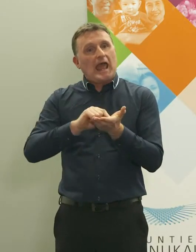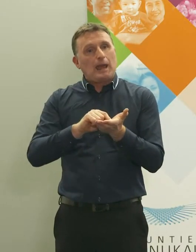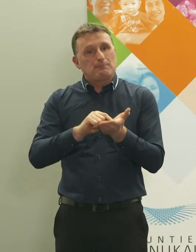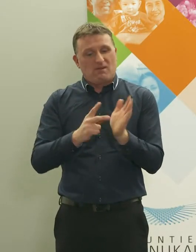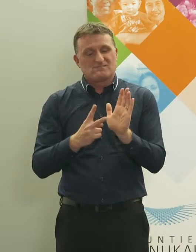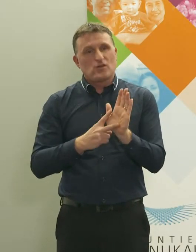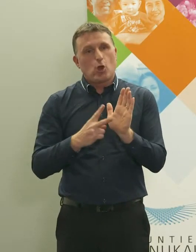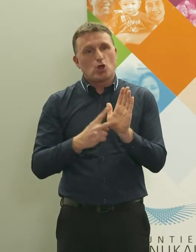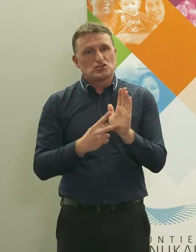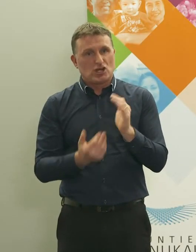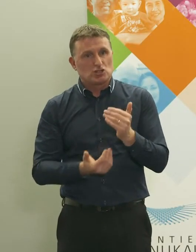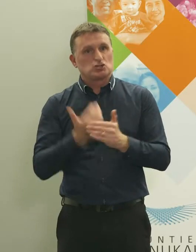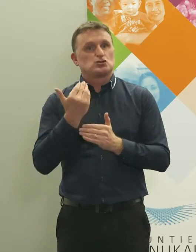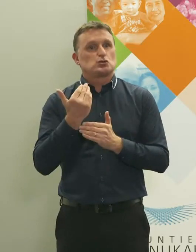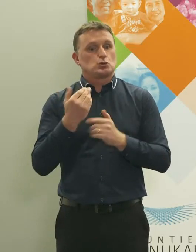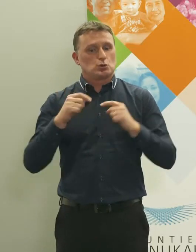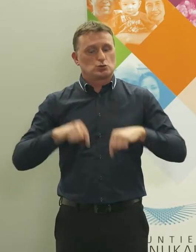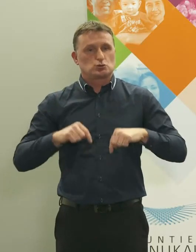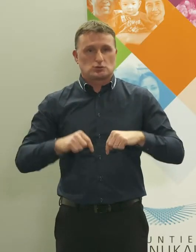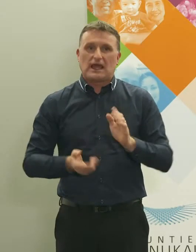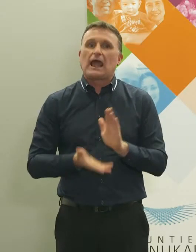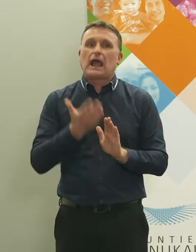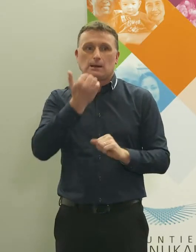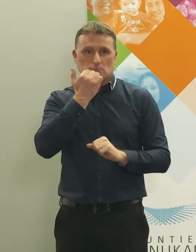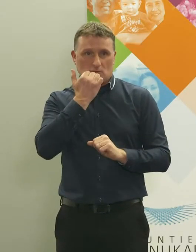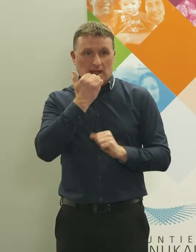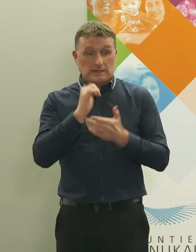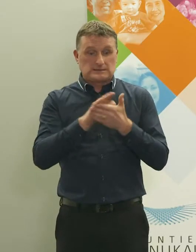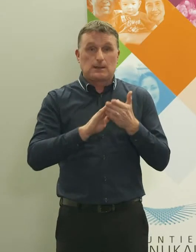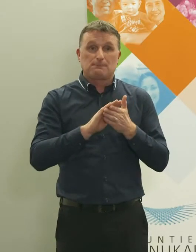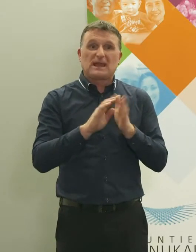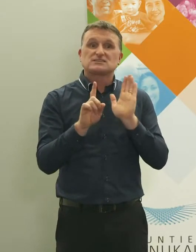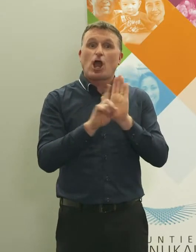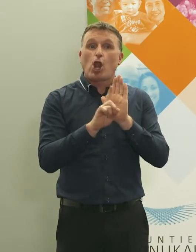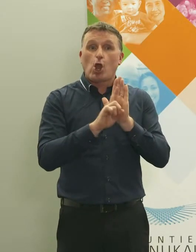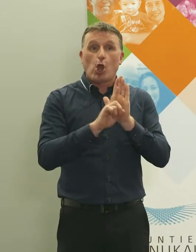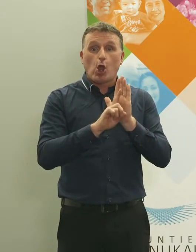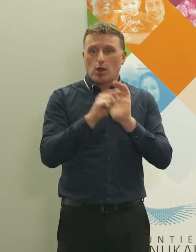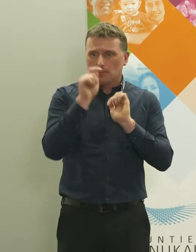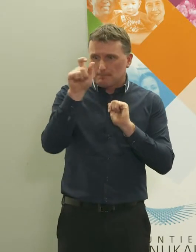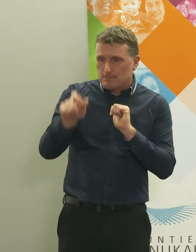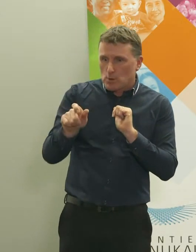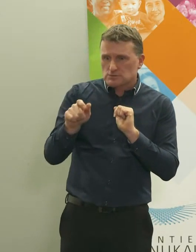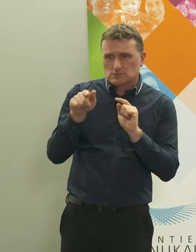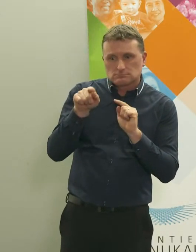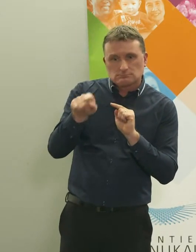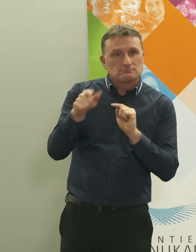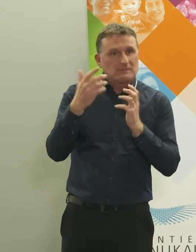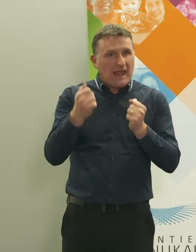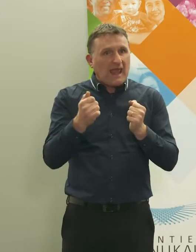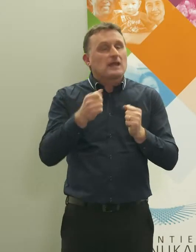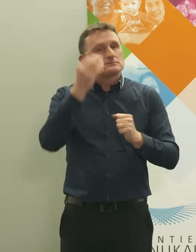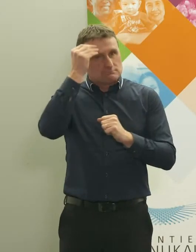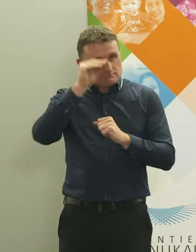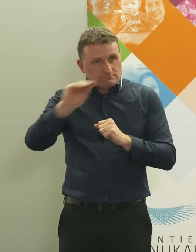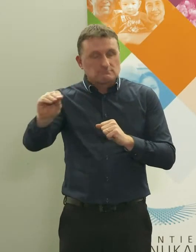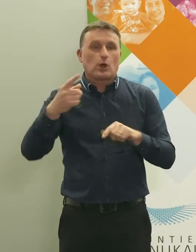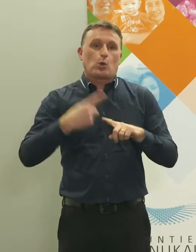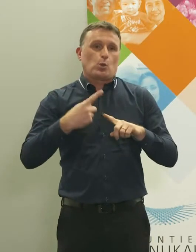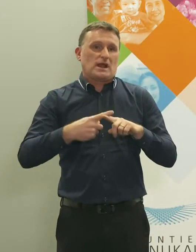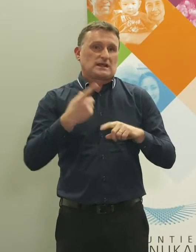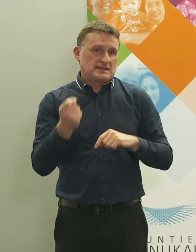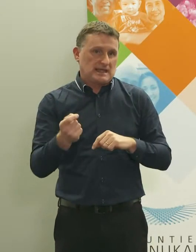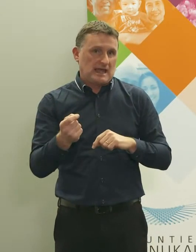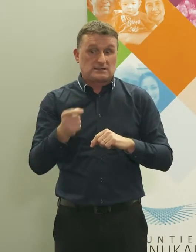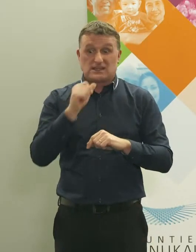adds additional functionality, including allowing us to customise the alerts that we're sending out to people when they have been at risk of